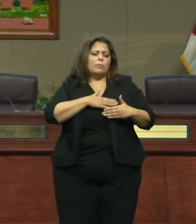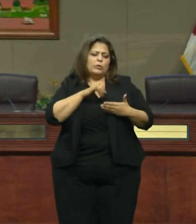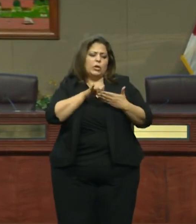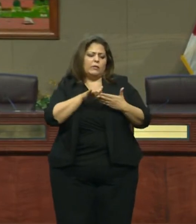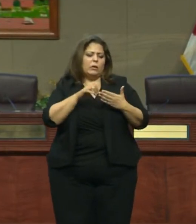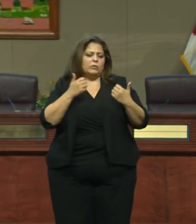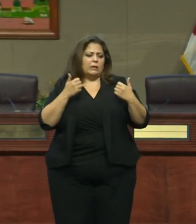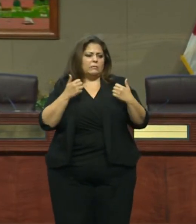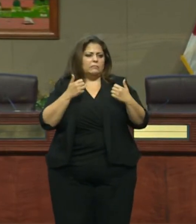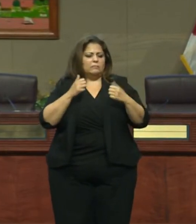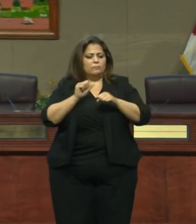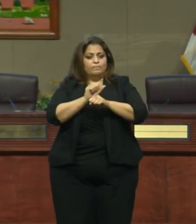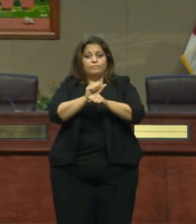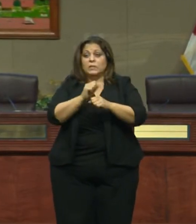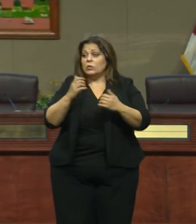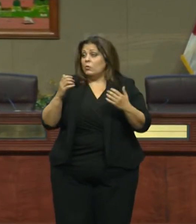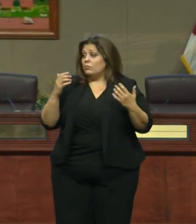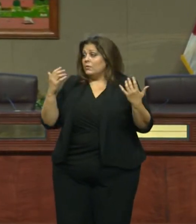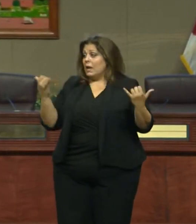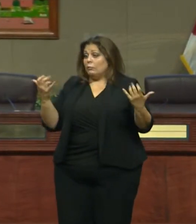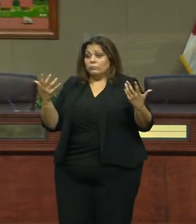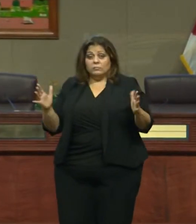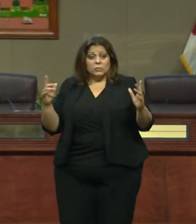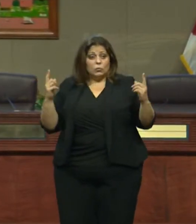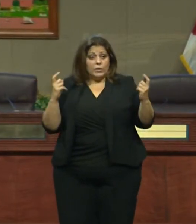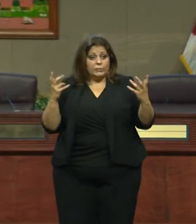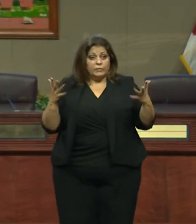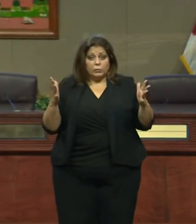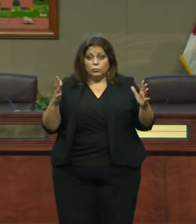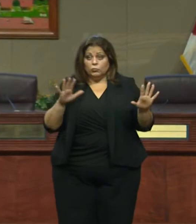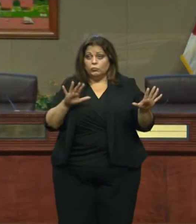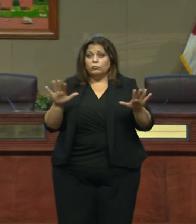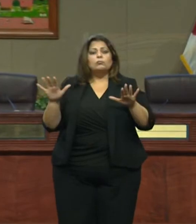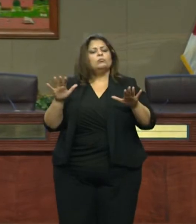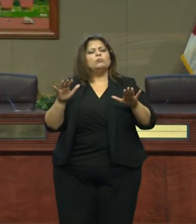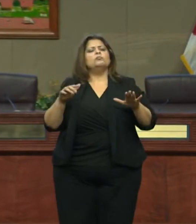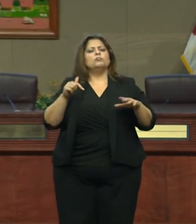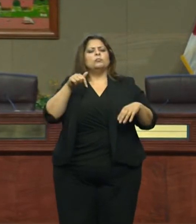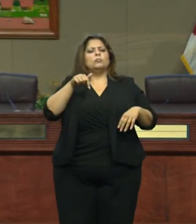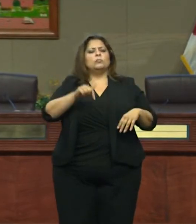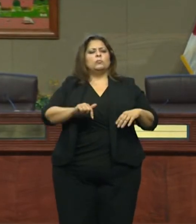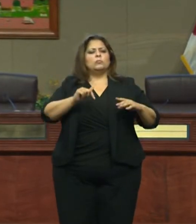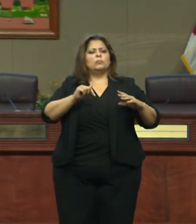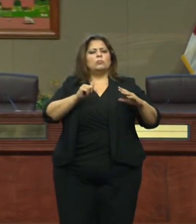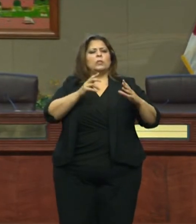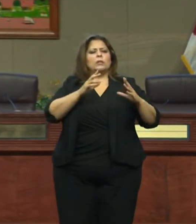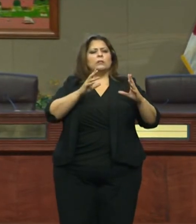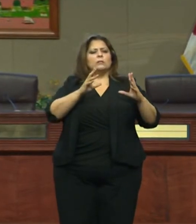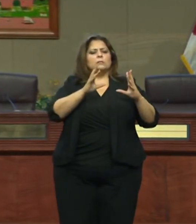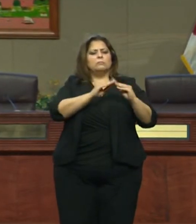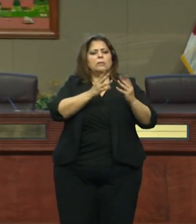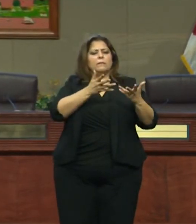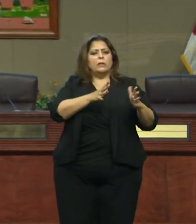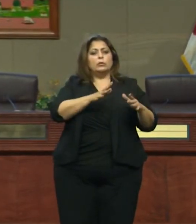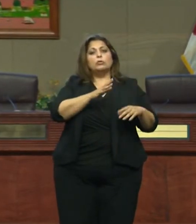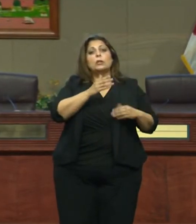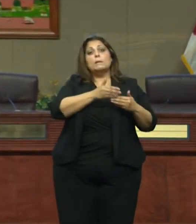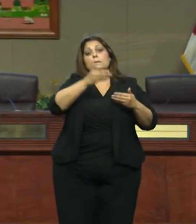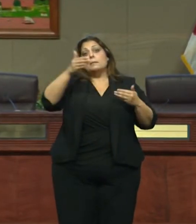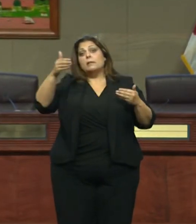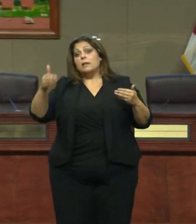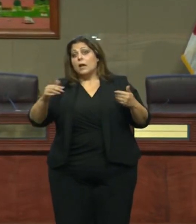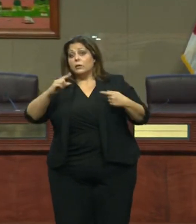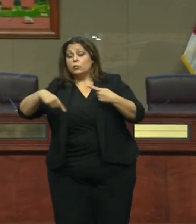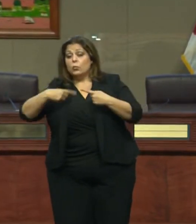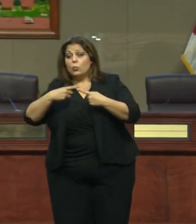Okay, with that, if there are no other questions, then we'll conclude this press briefing. The next press briefing will